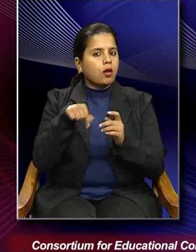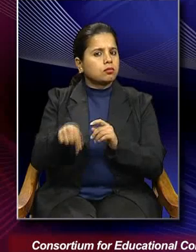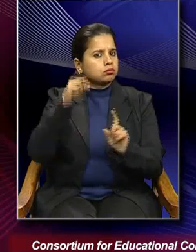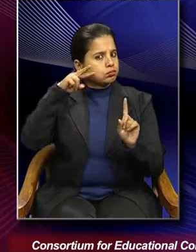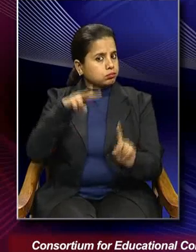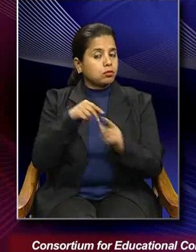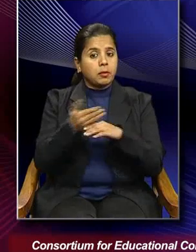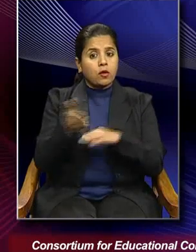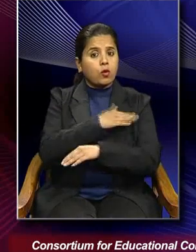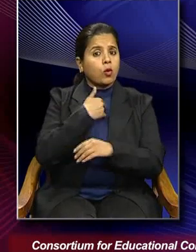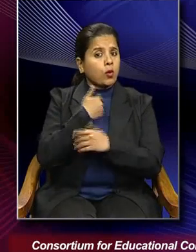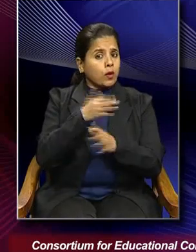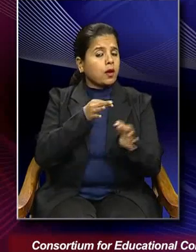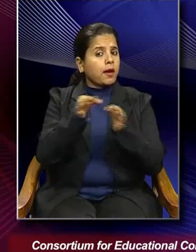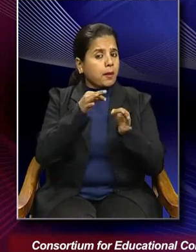already covered